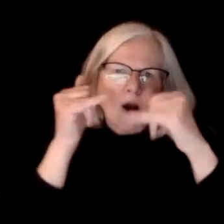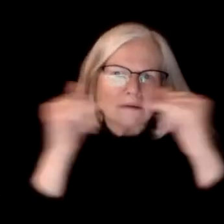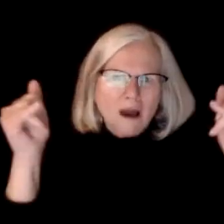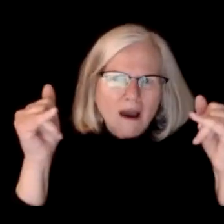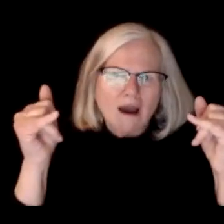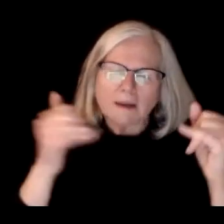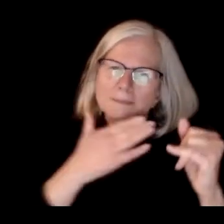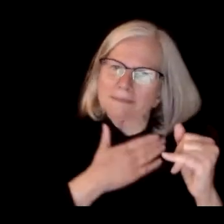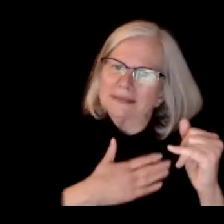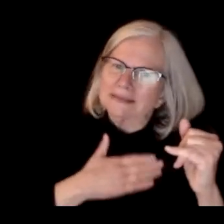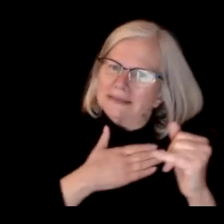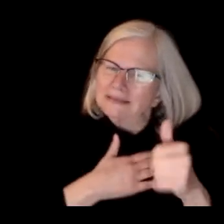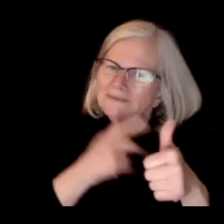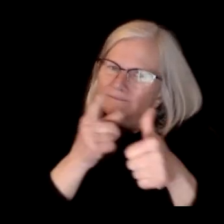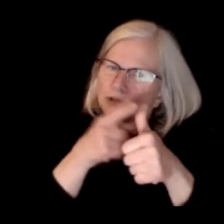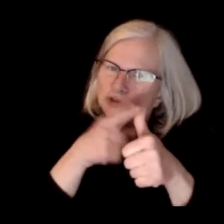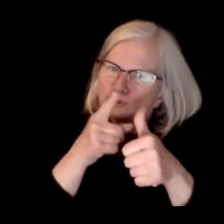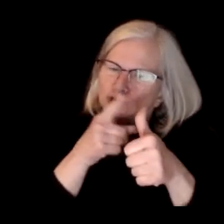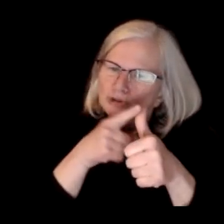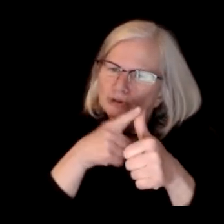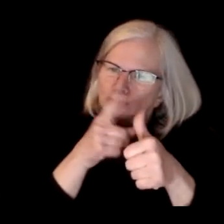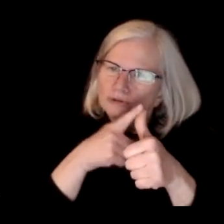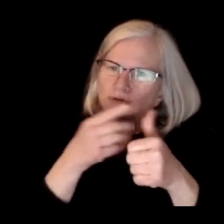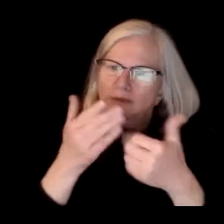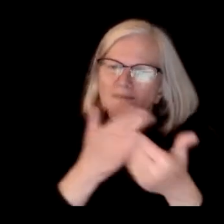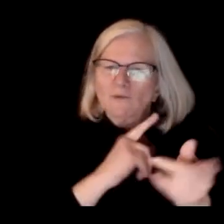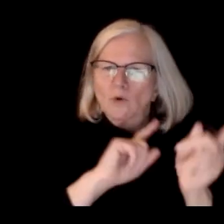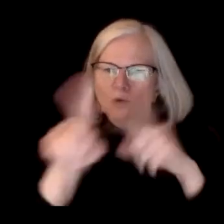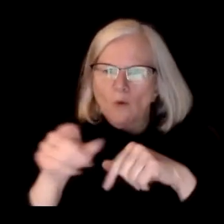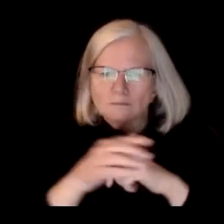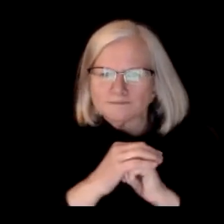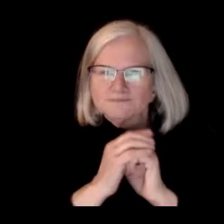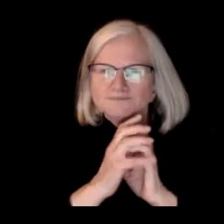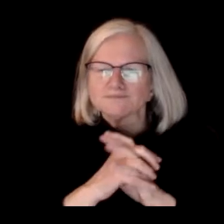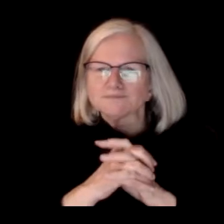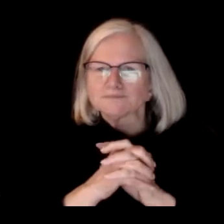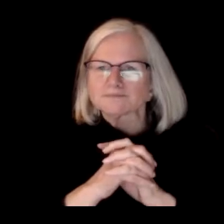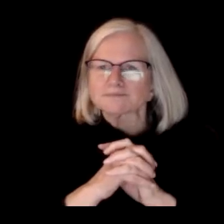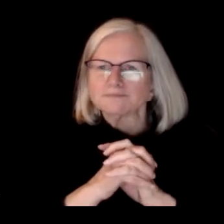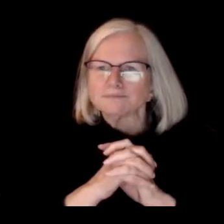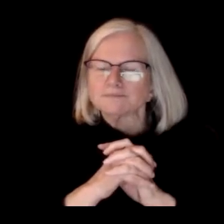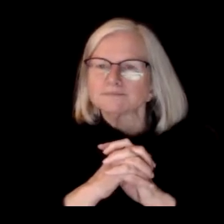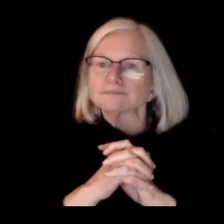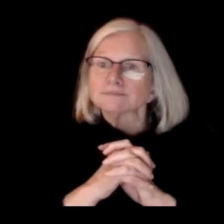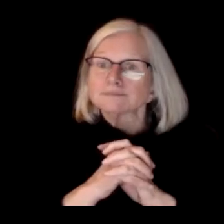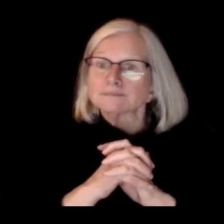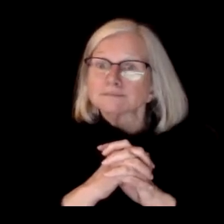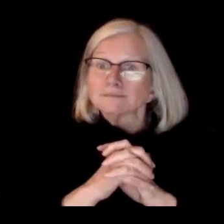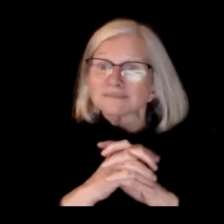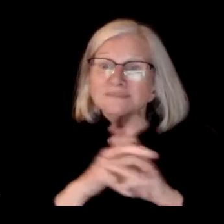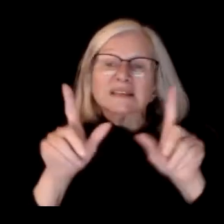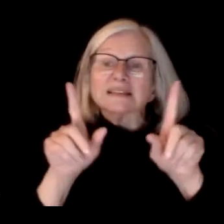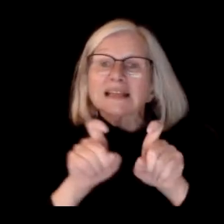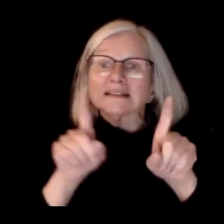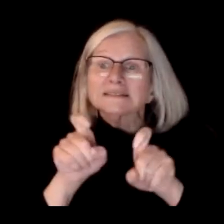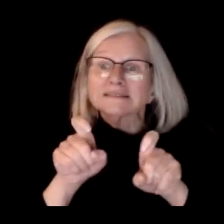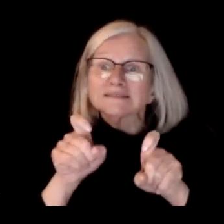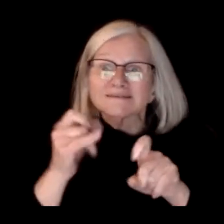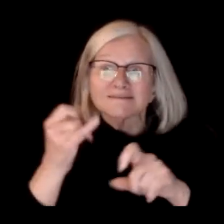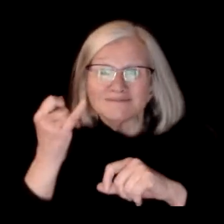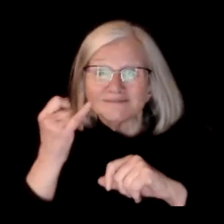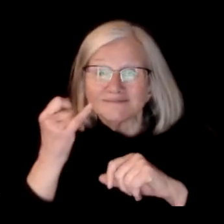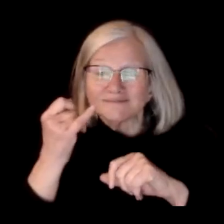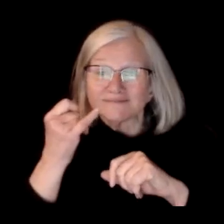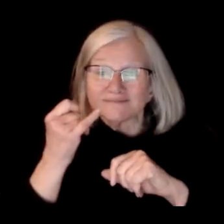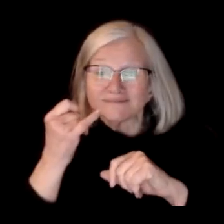by today's weather are encouraged to stay home if they don't need to be tested, or if a test is needed, consider rescheduling for a later date on the state's COVID